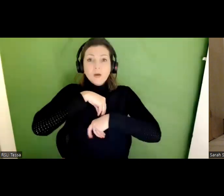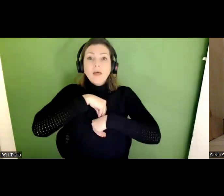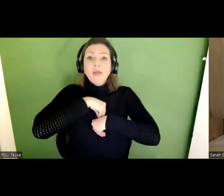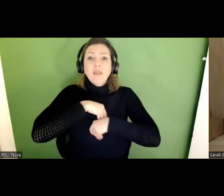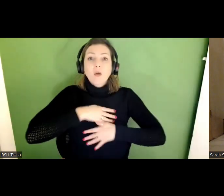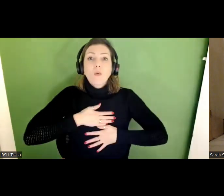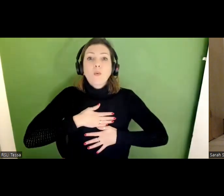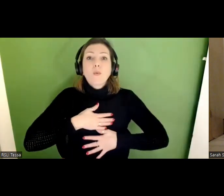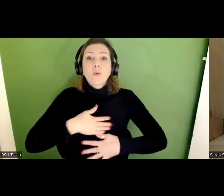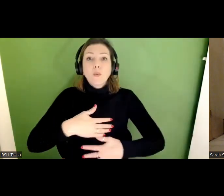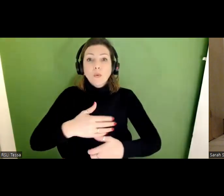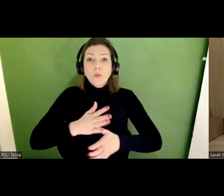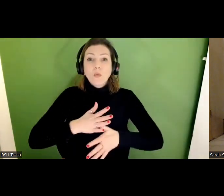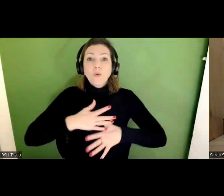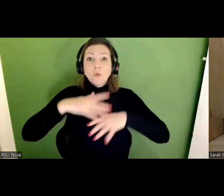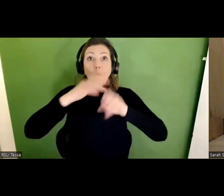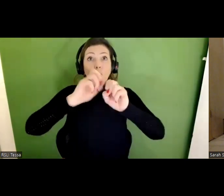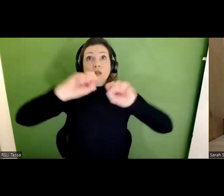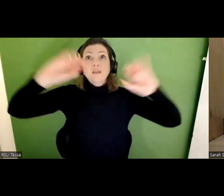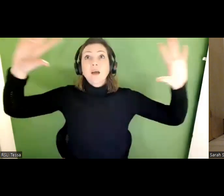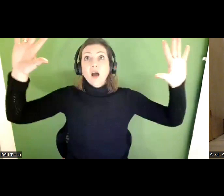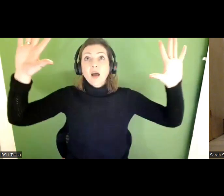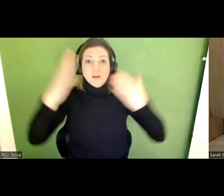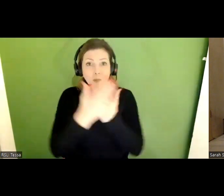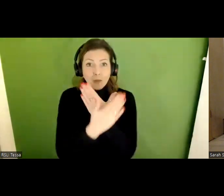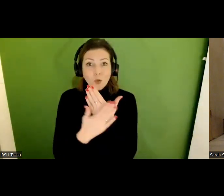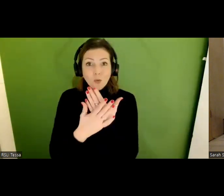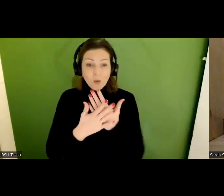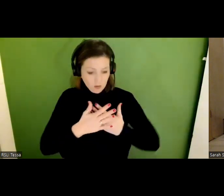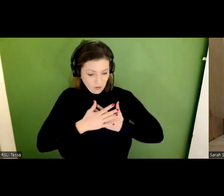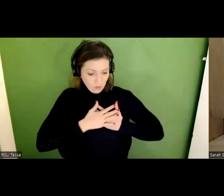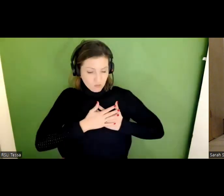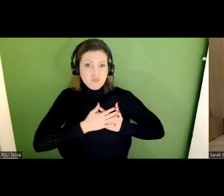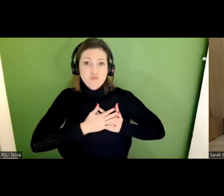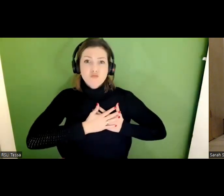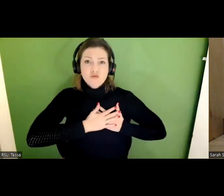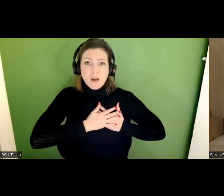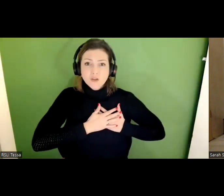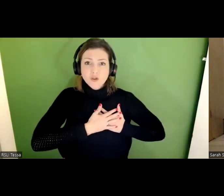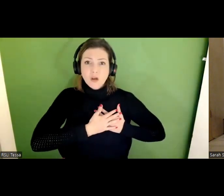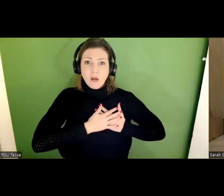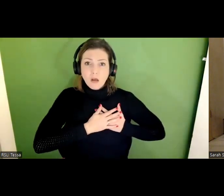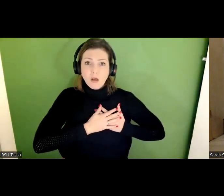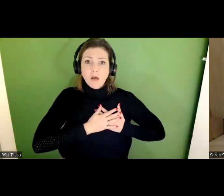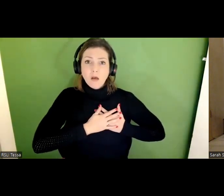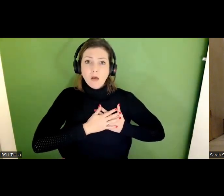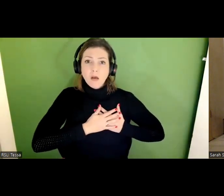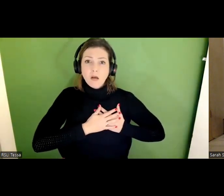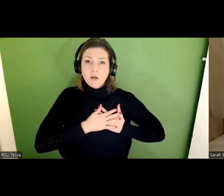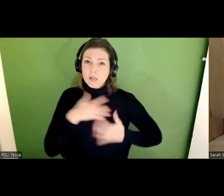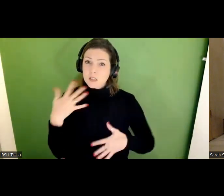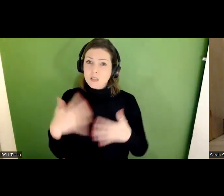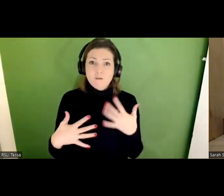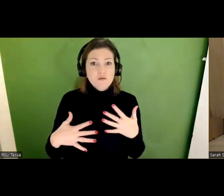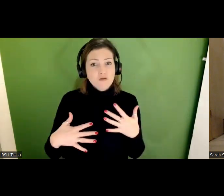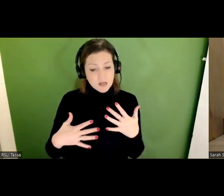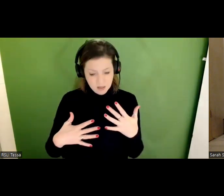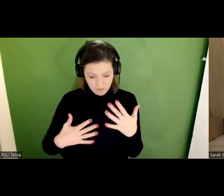the sky being blue, the pressure on my heart, the suffering of being